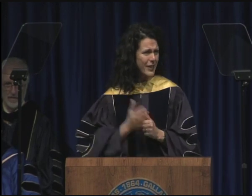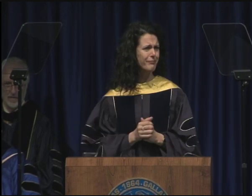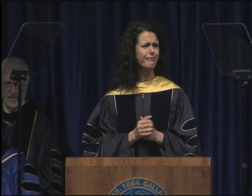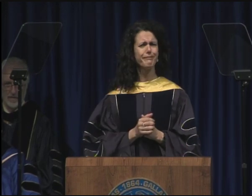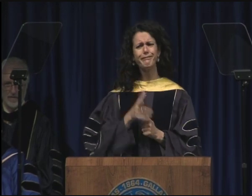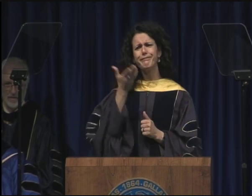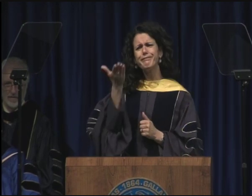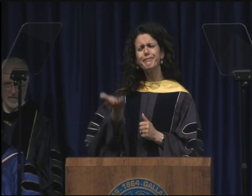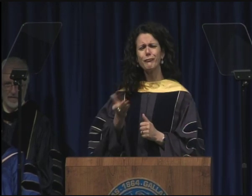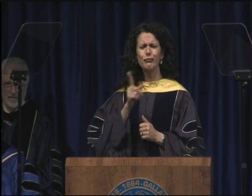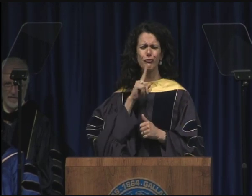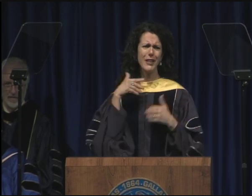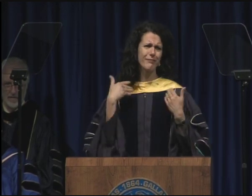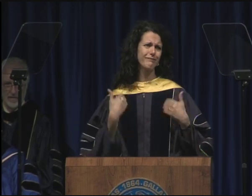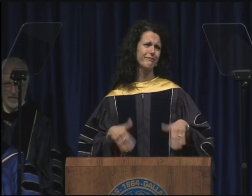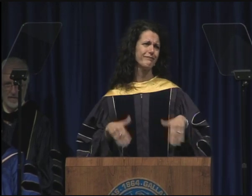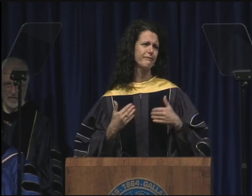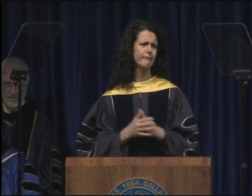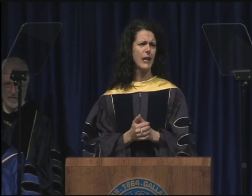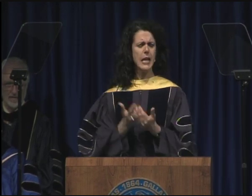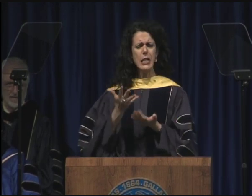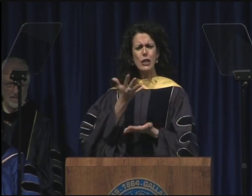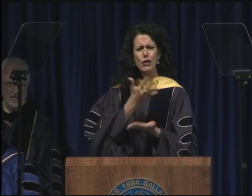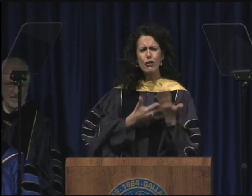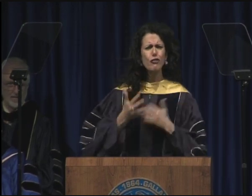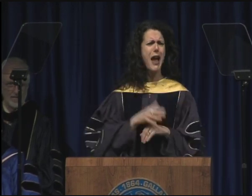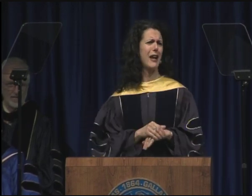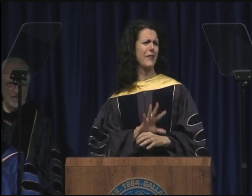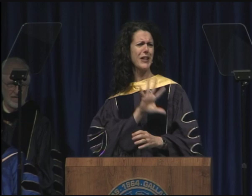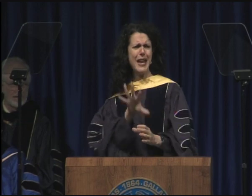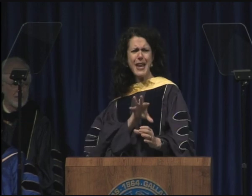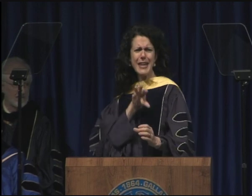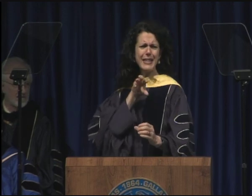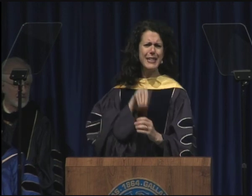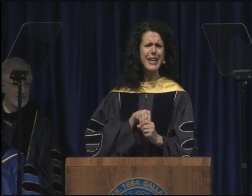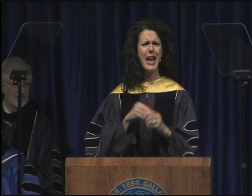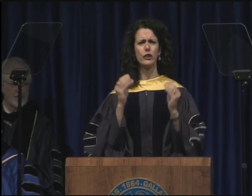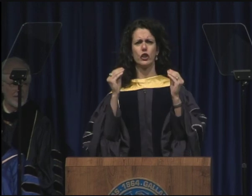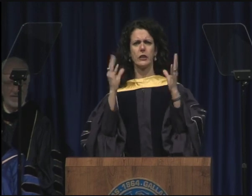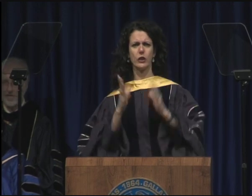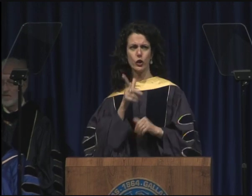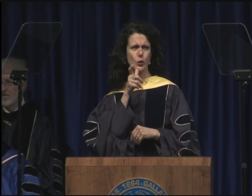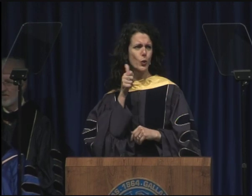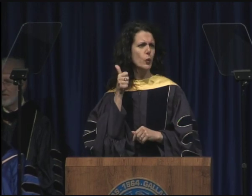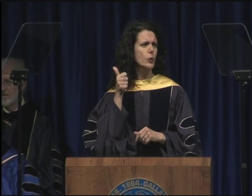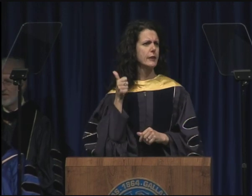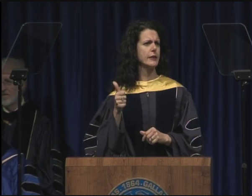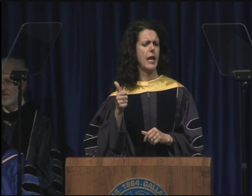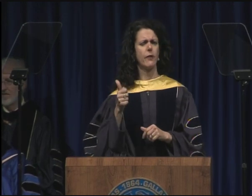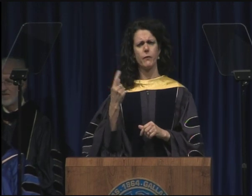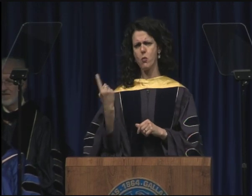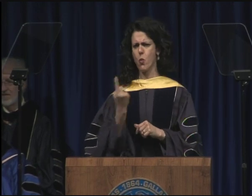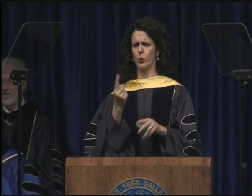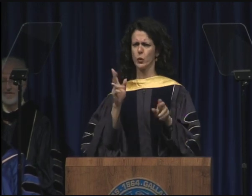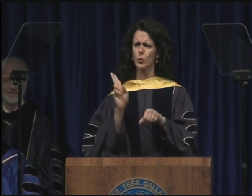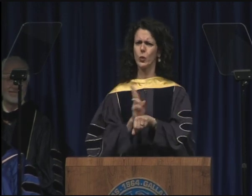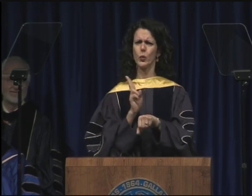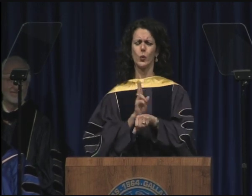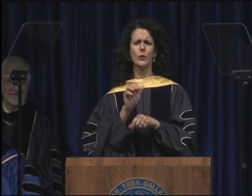will be presenting the Graduate Teaching Award. This recipient is an interactive and engaging teacher who has